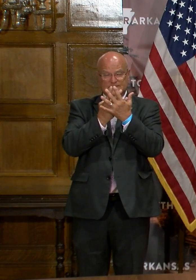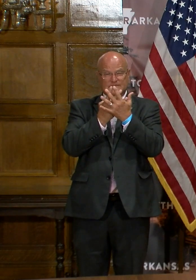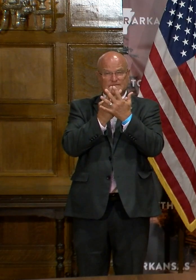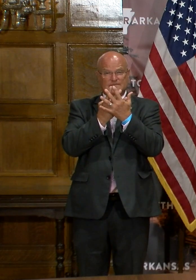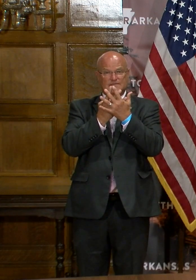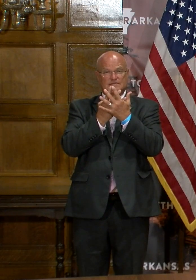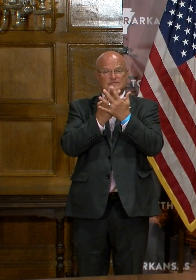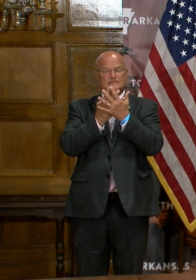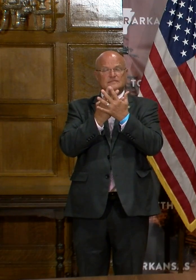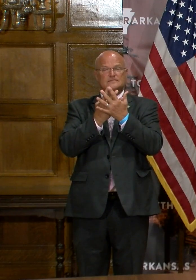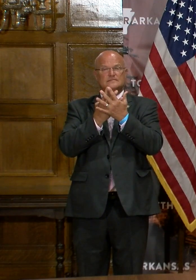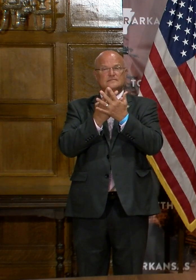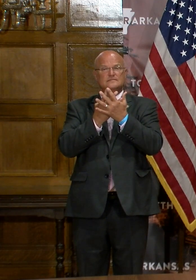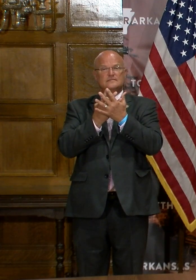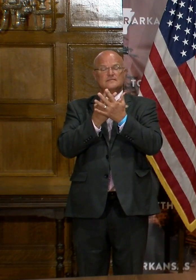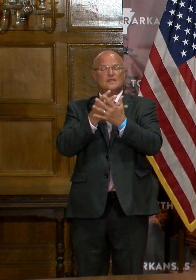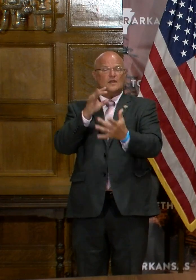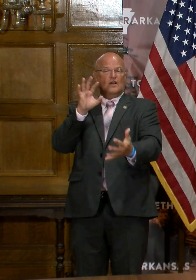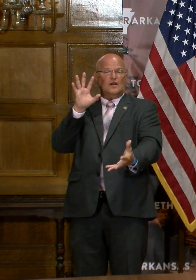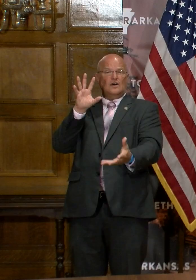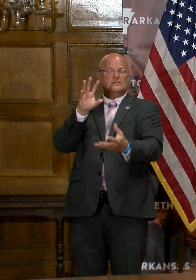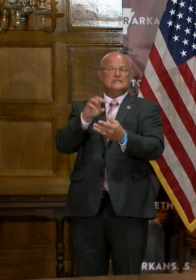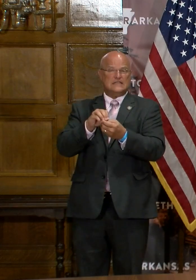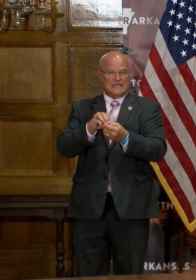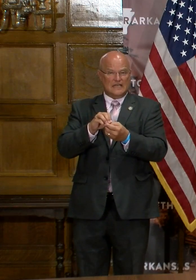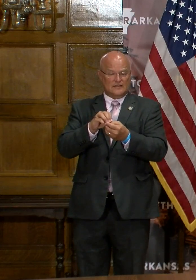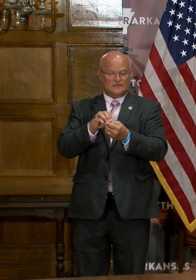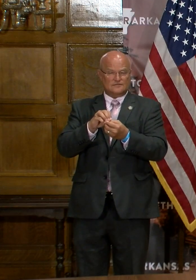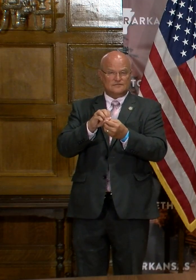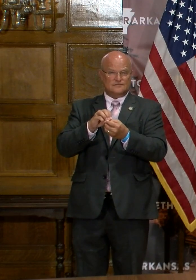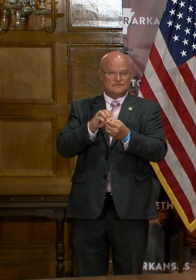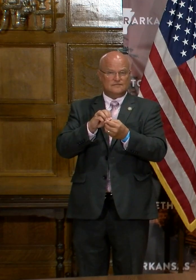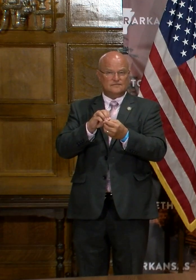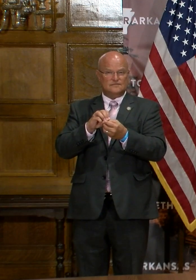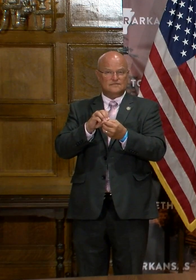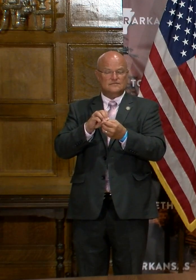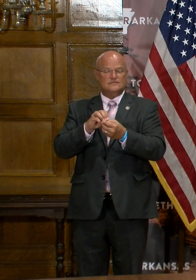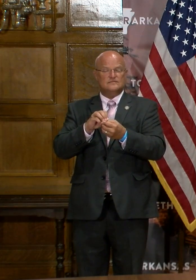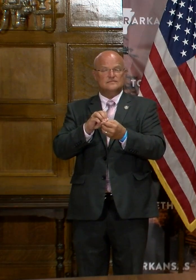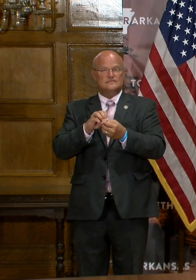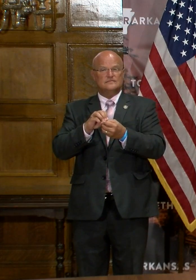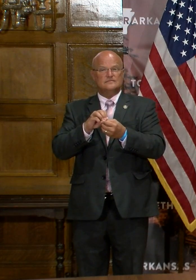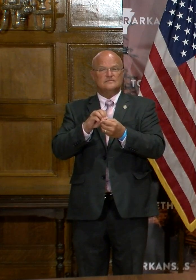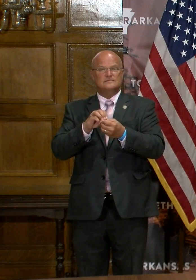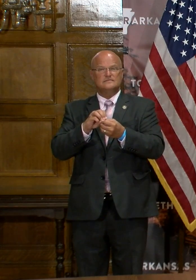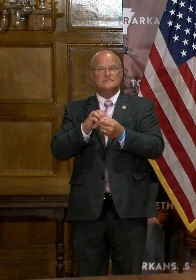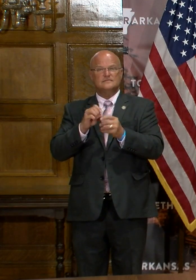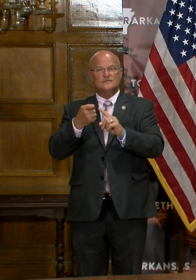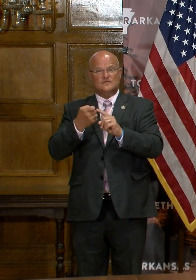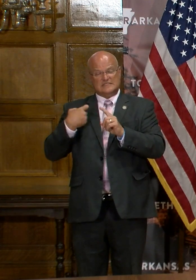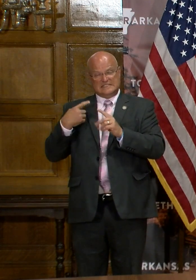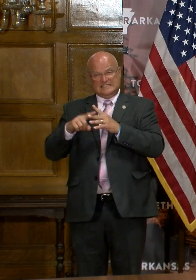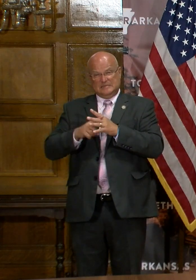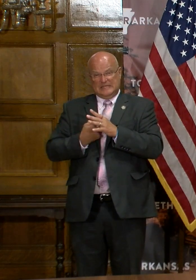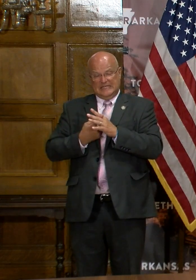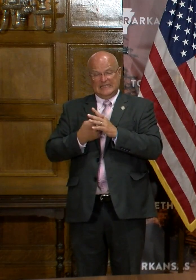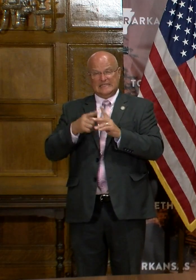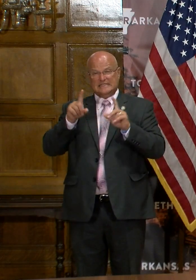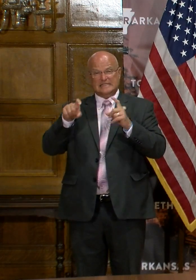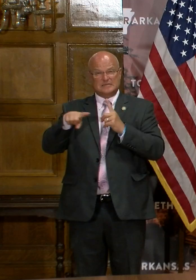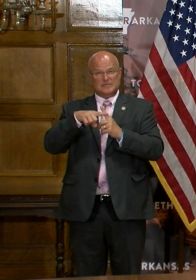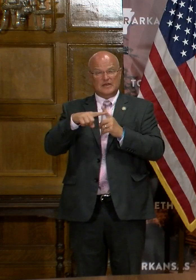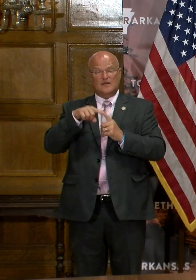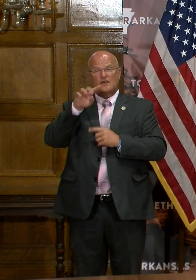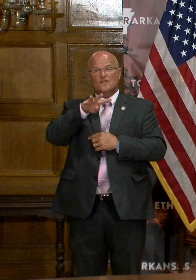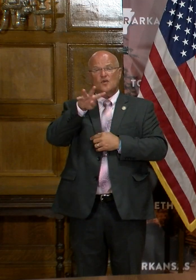facilities. And that brings us to a total cumulative number that have been tested positive